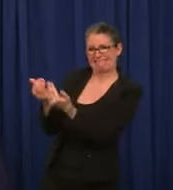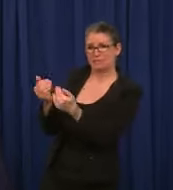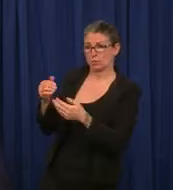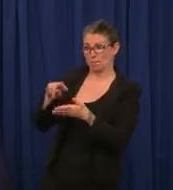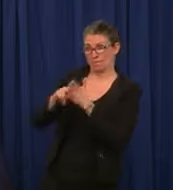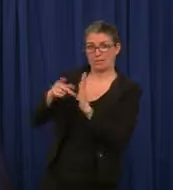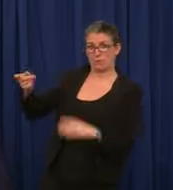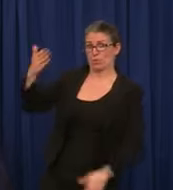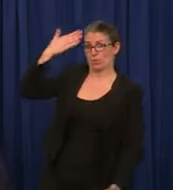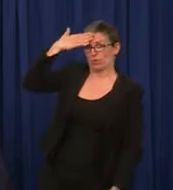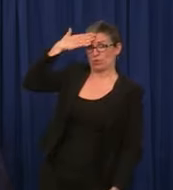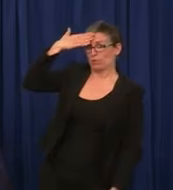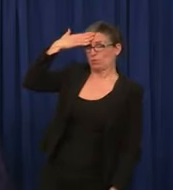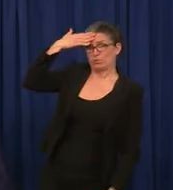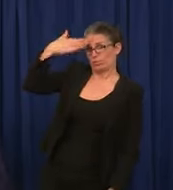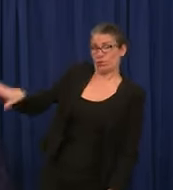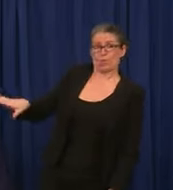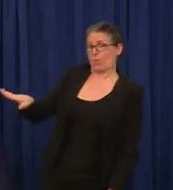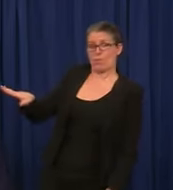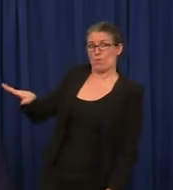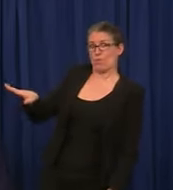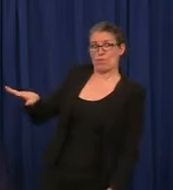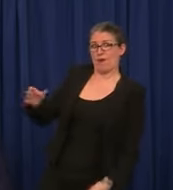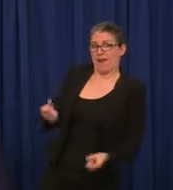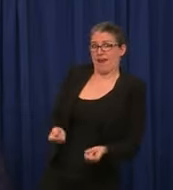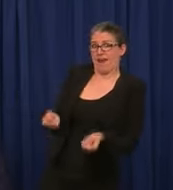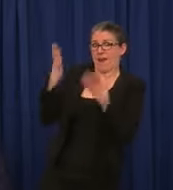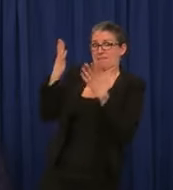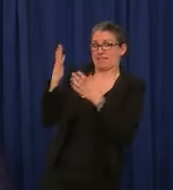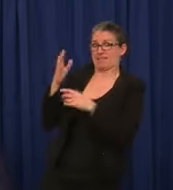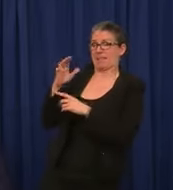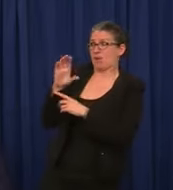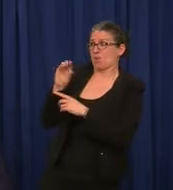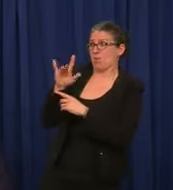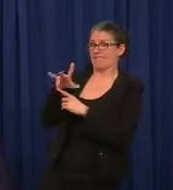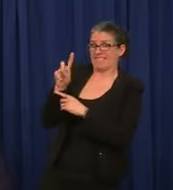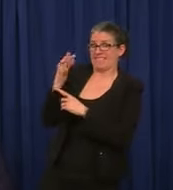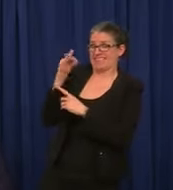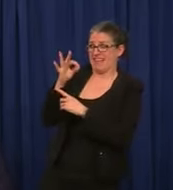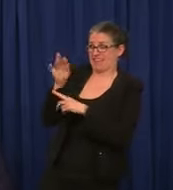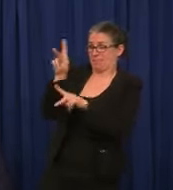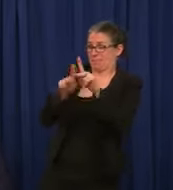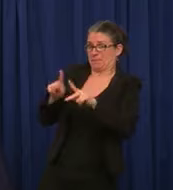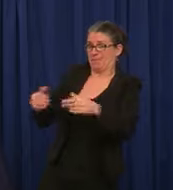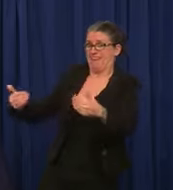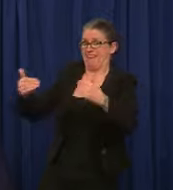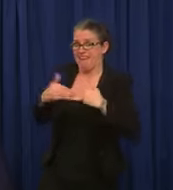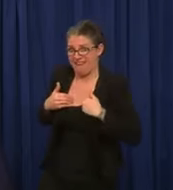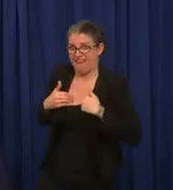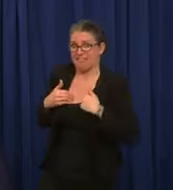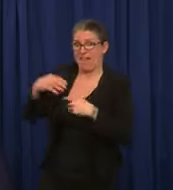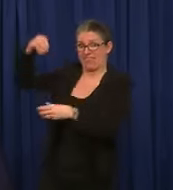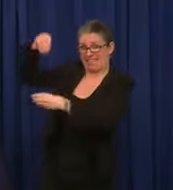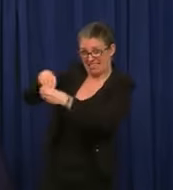COVID-19 patients? Is that fair to say? No, I don't have that number for you right now. Okay. Yep. Okay. Yep.